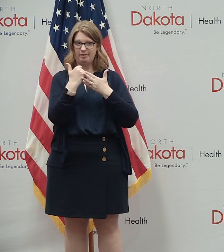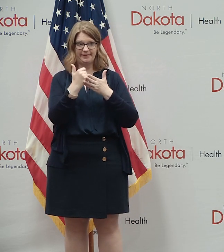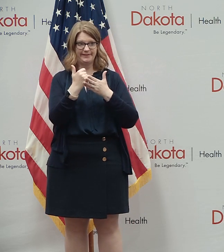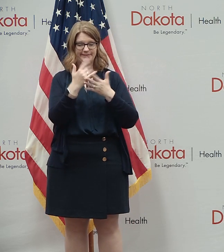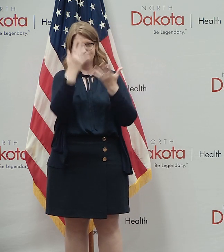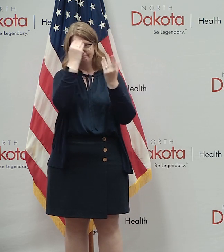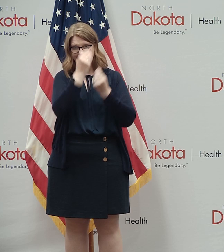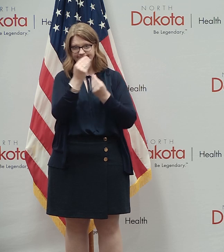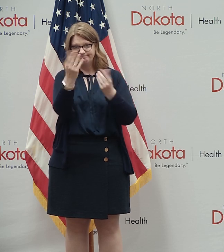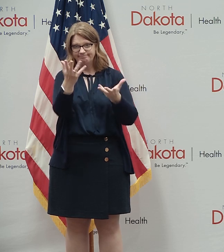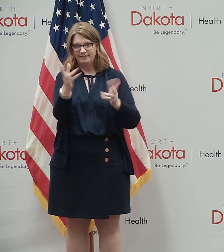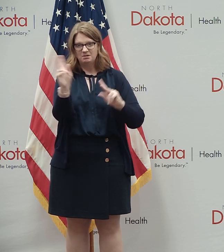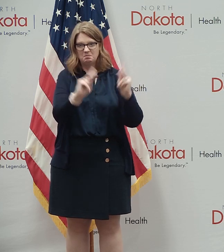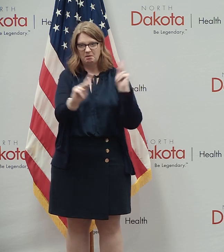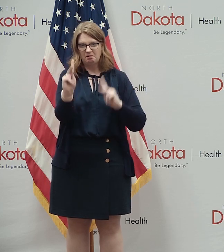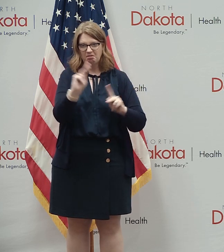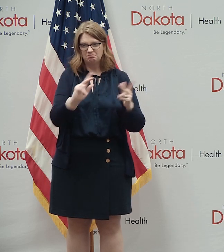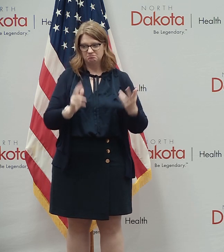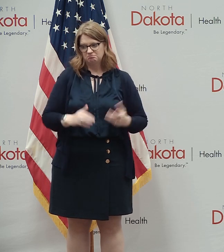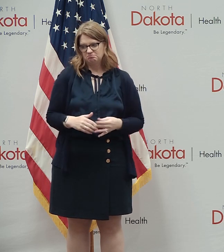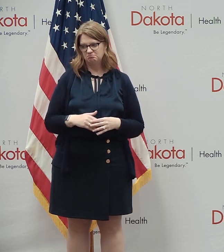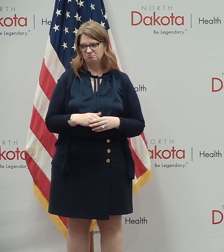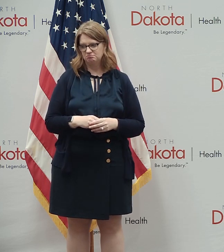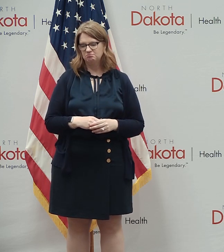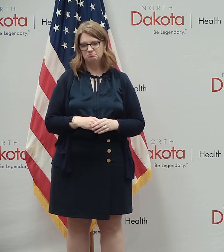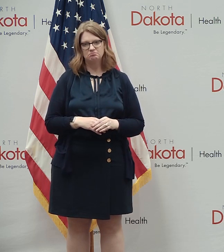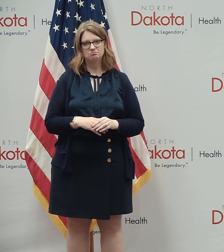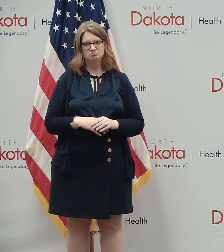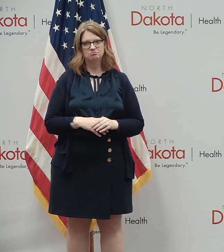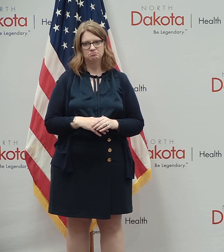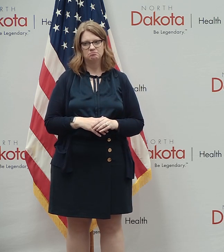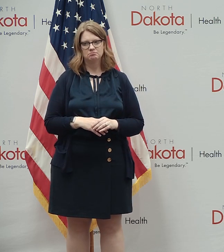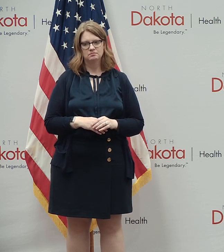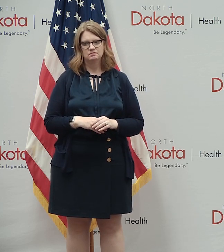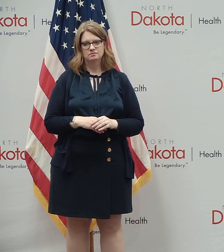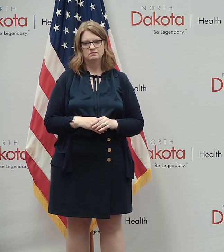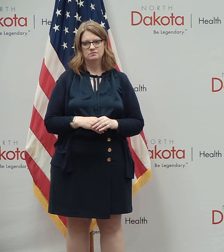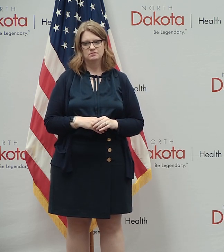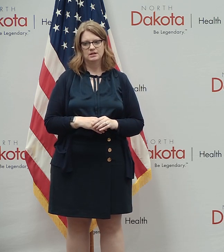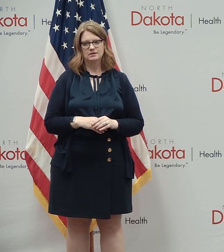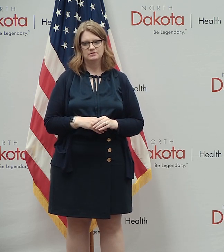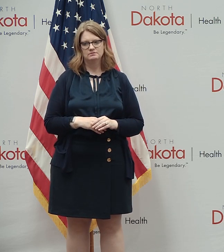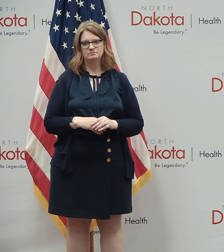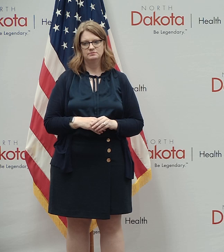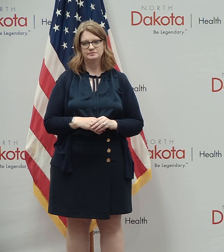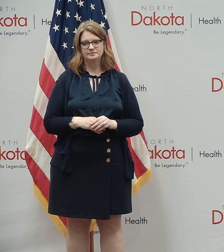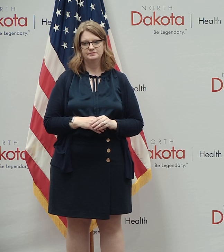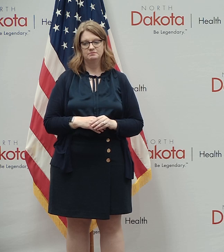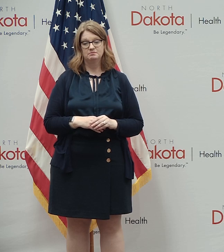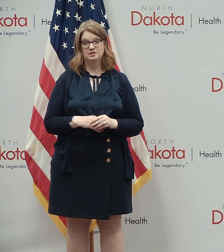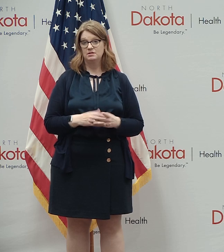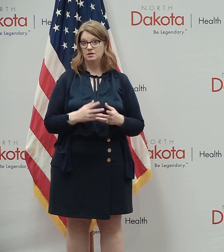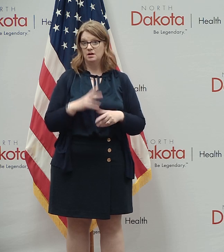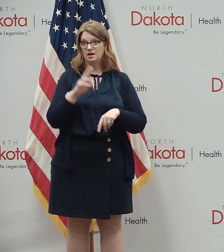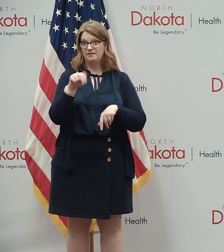word out. I think that people really have seen it, of course, when we made those steps to move to the next